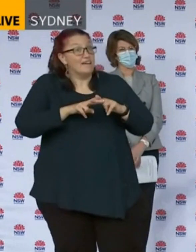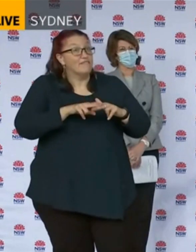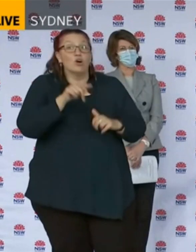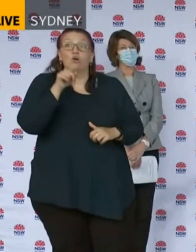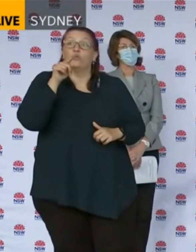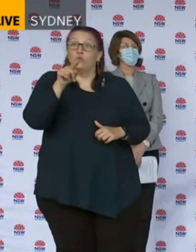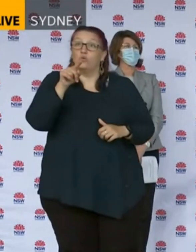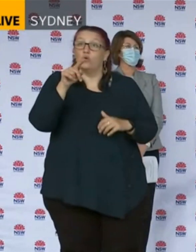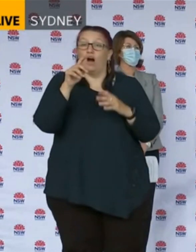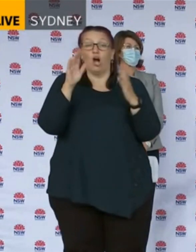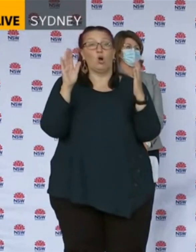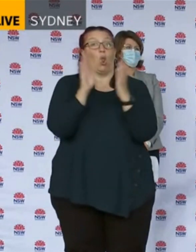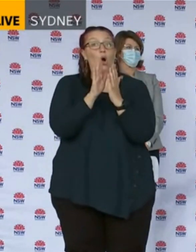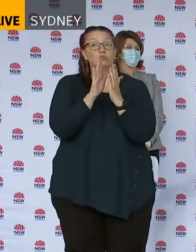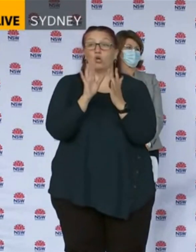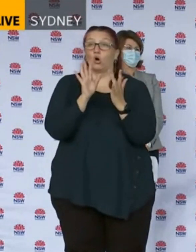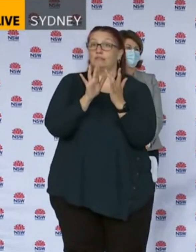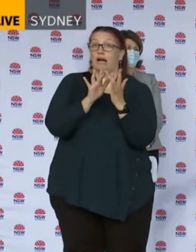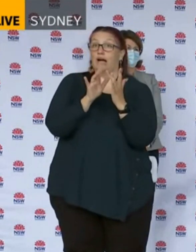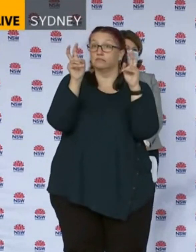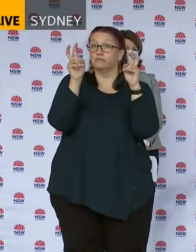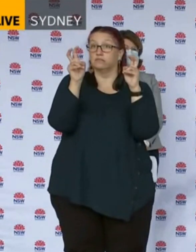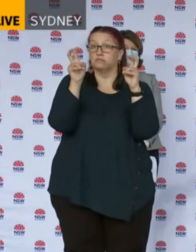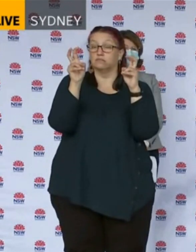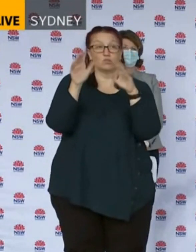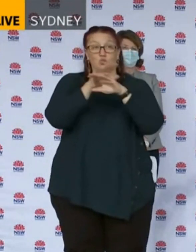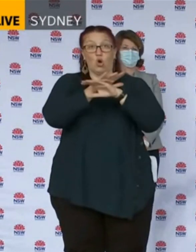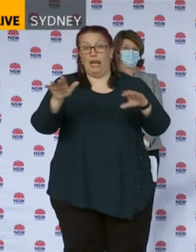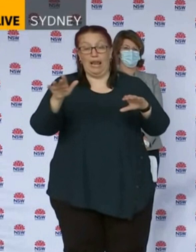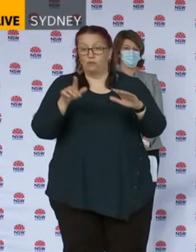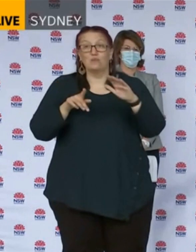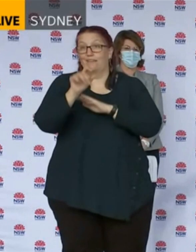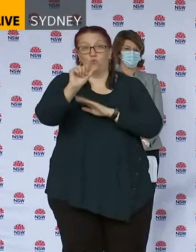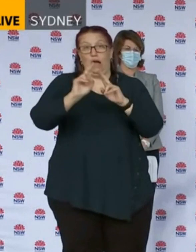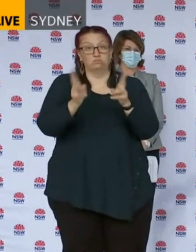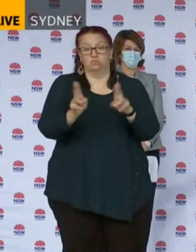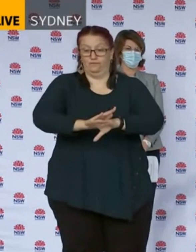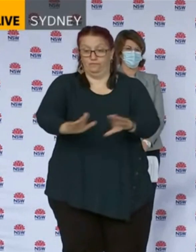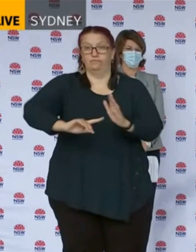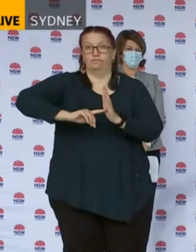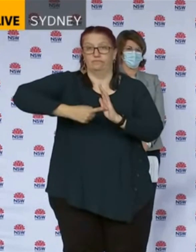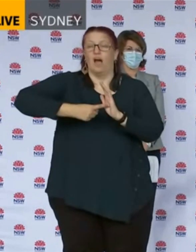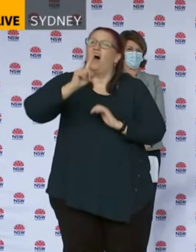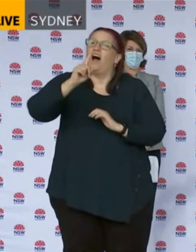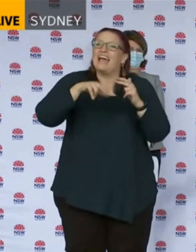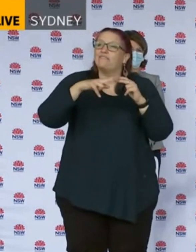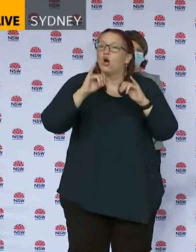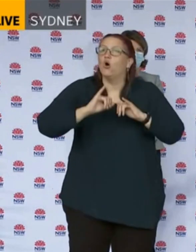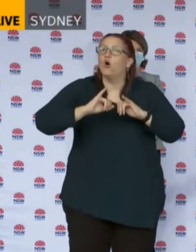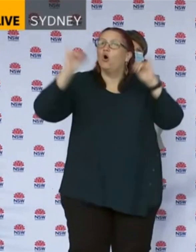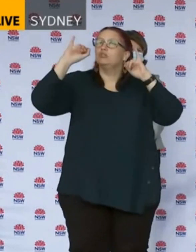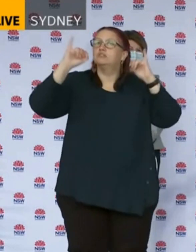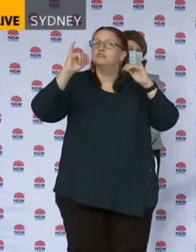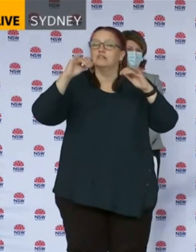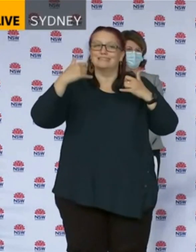you understand you need to be in isolation. So, of course, you have to access urgent medical care. If you need health care, reach